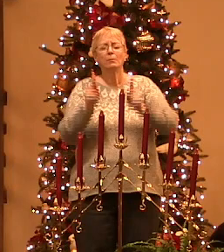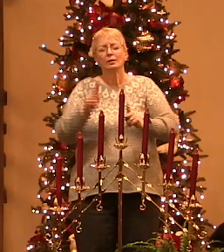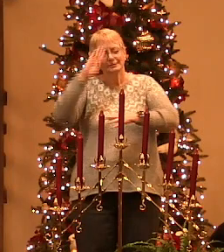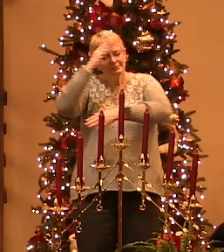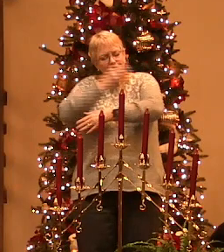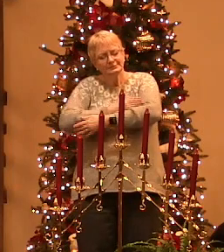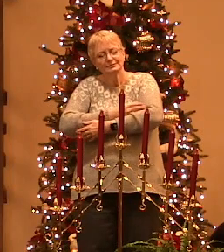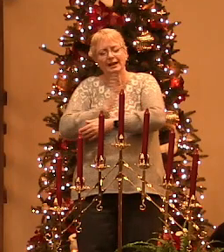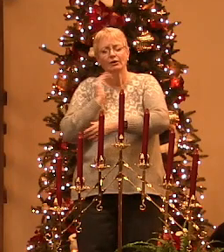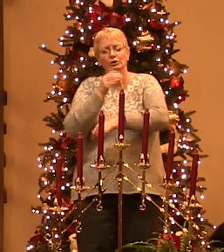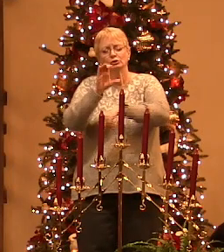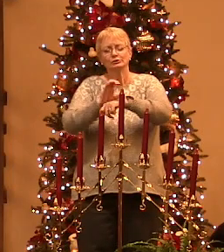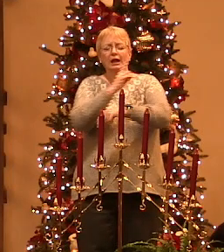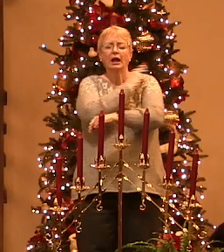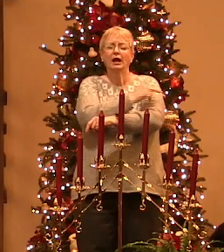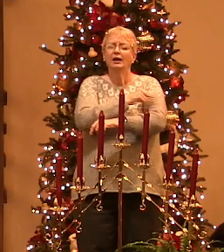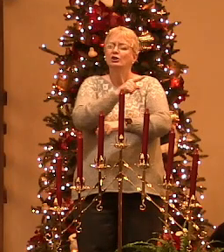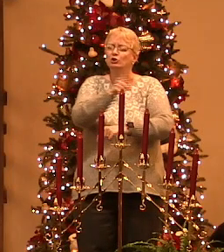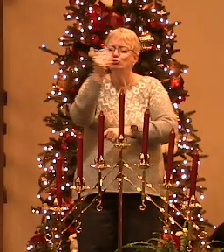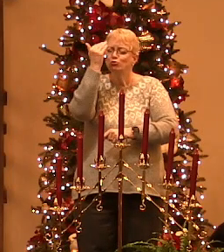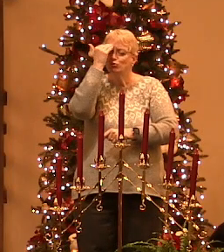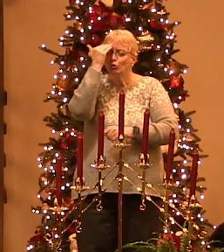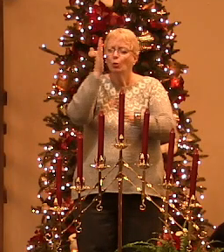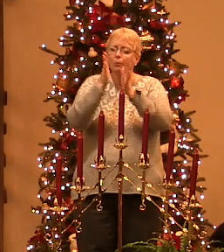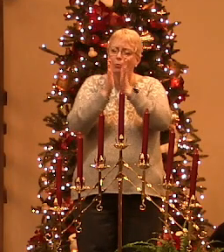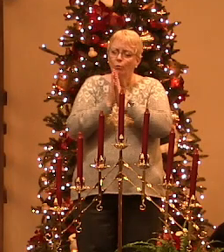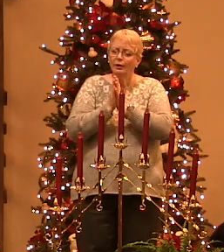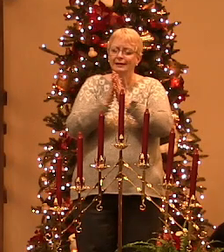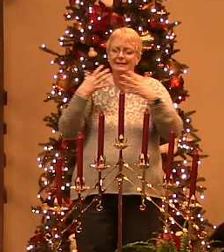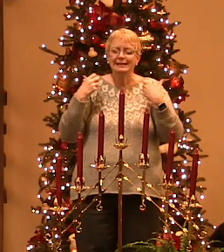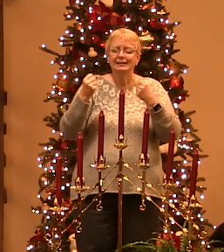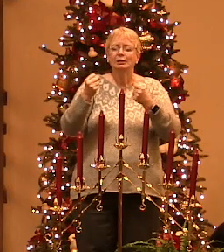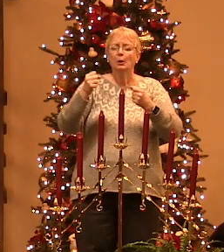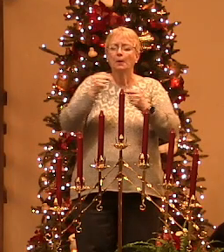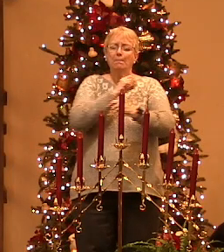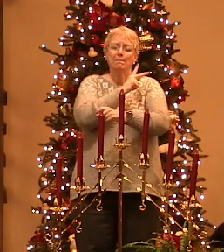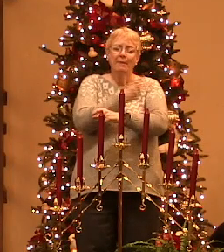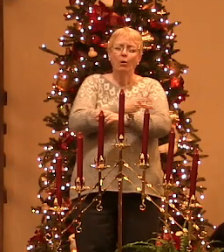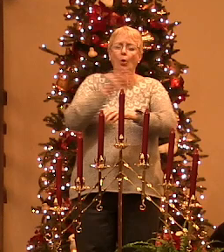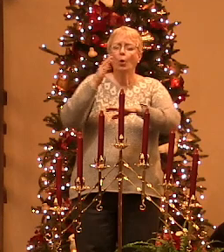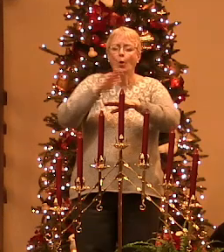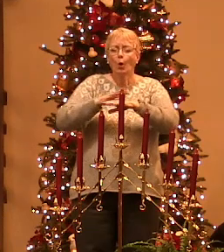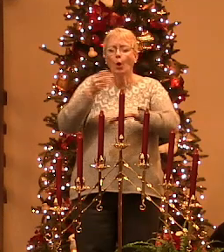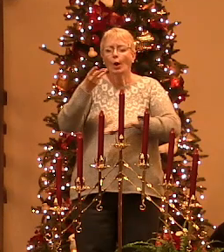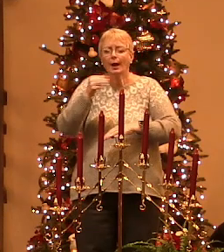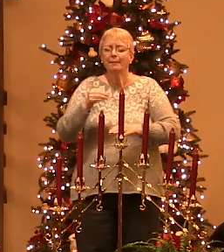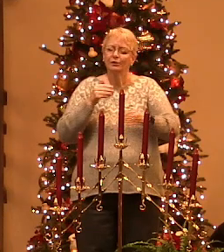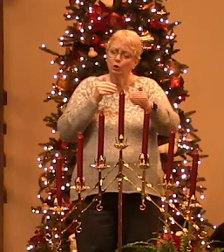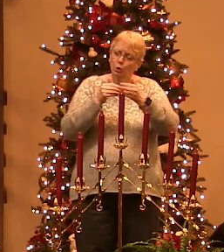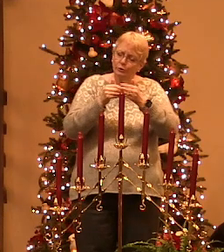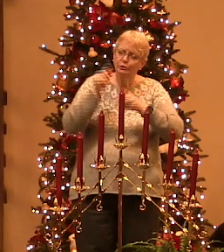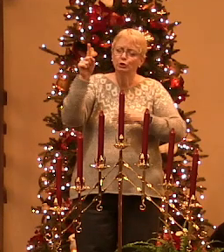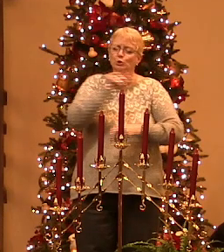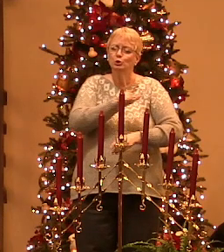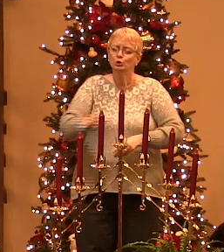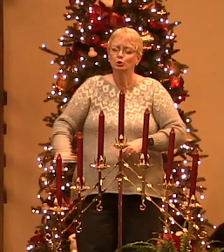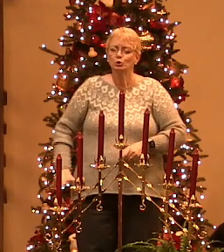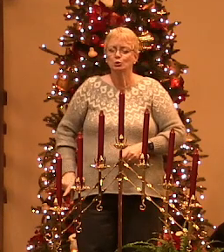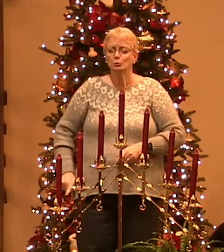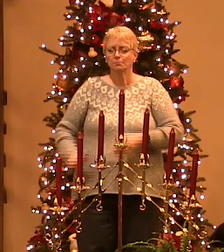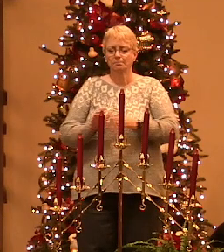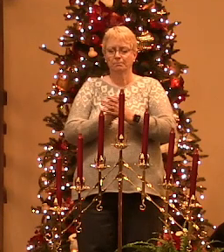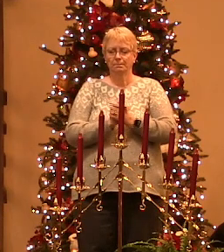from someone of our church in the hospital. You know who he is, and we pray your healing power upon him and that you would draw him closer and back to